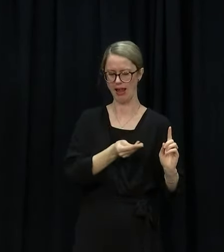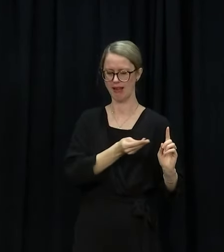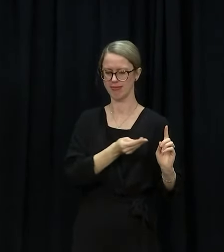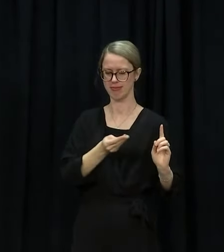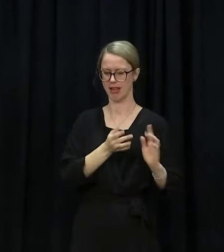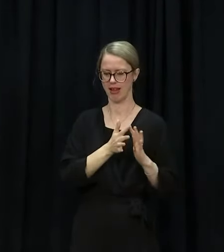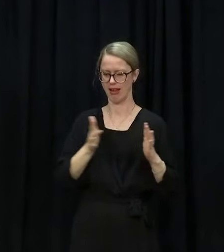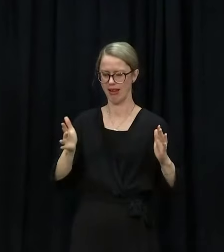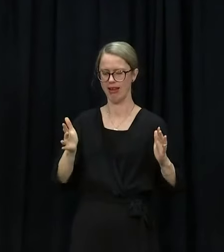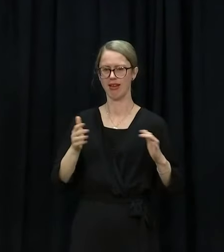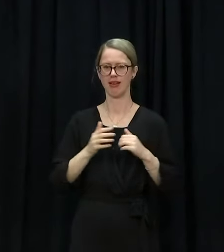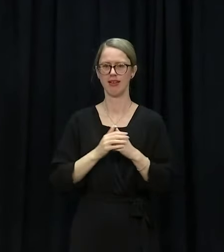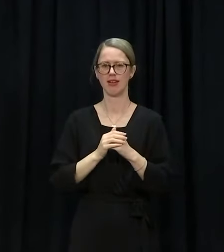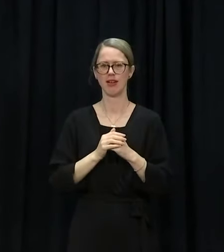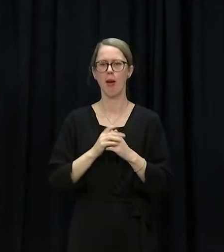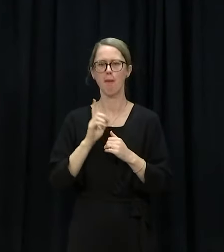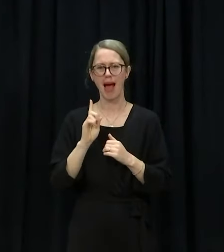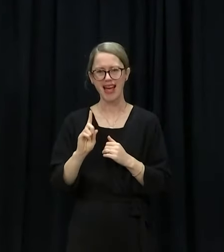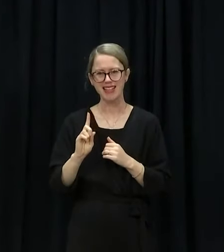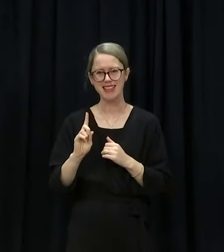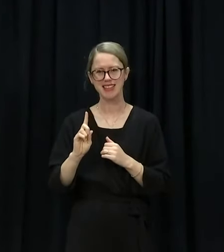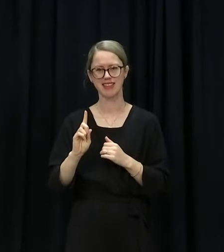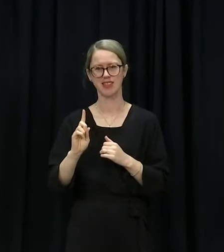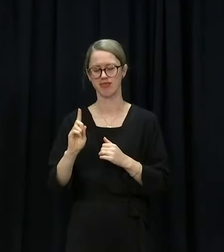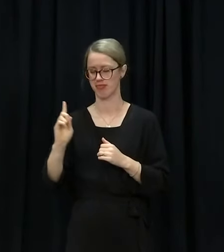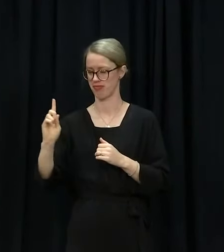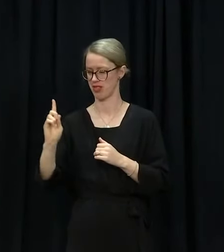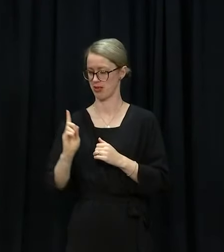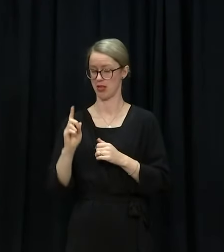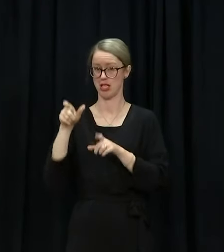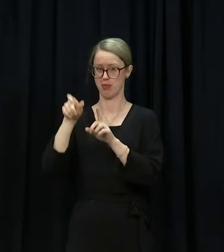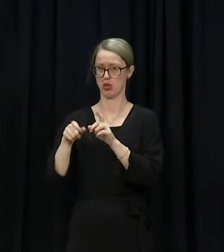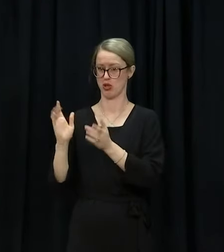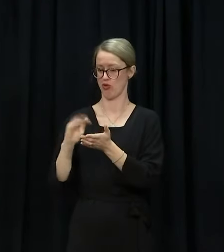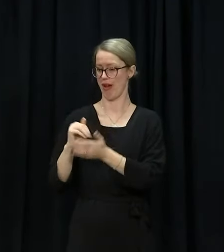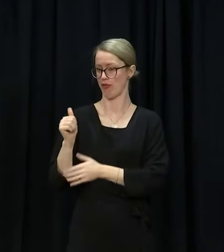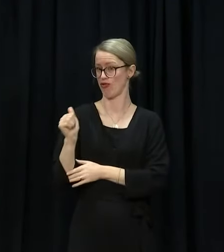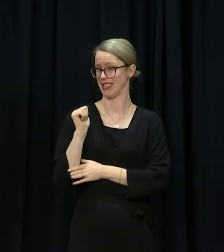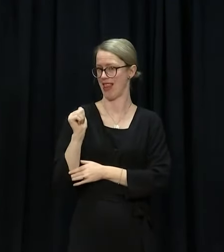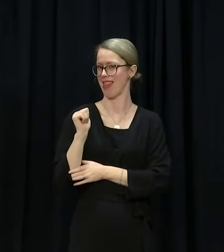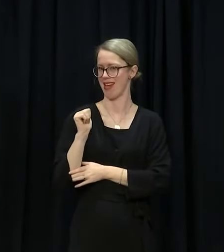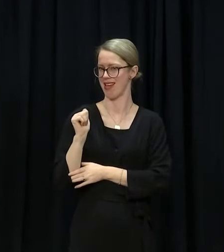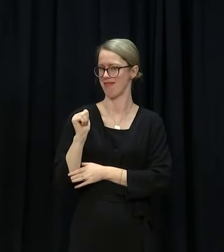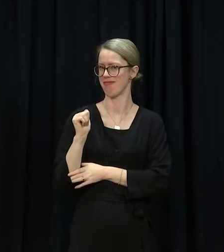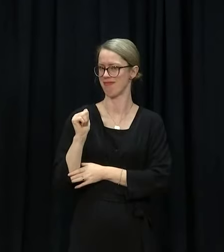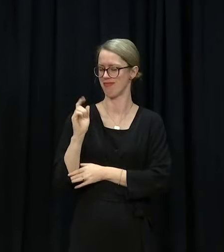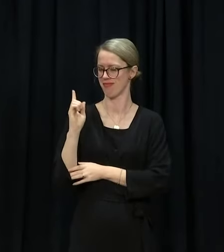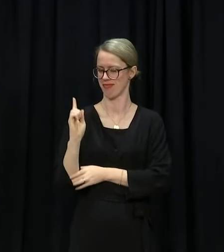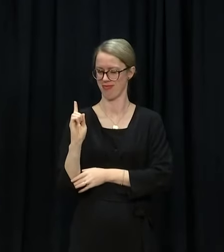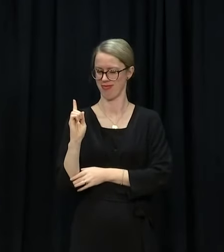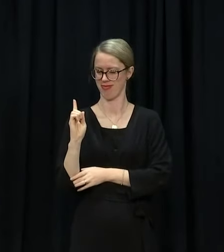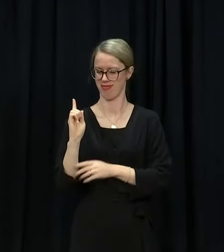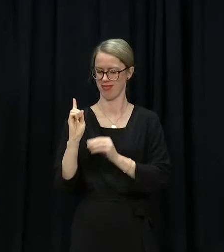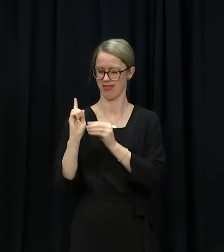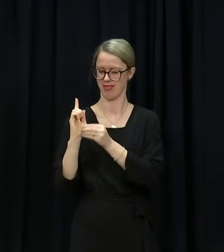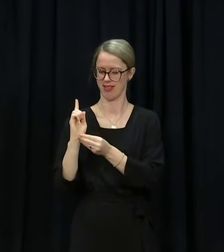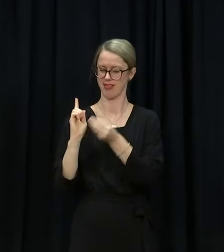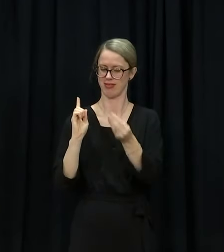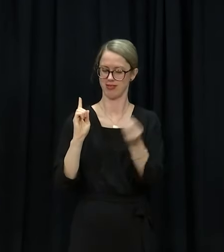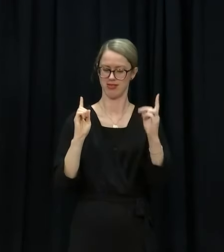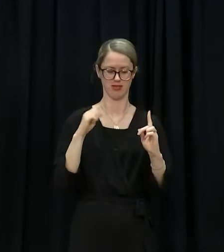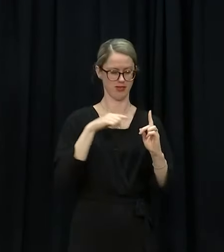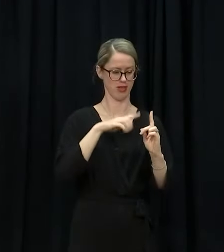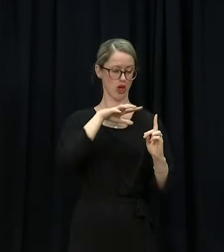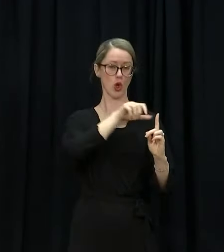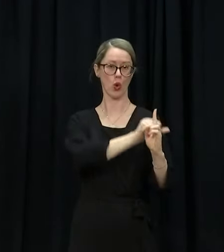to be a short time period between when this virus arrived on our shores, or this particular person arrived, and then the time frame between when